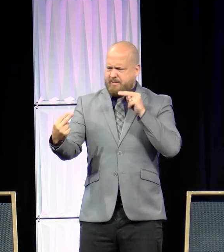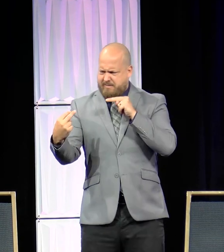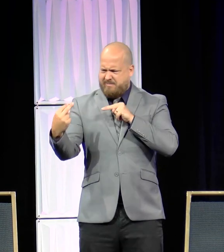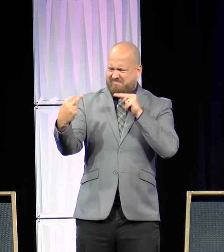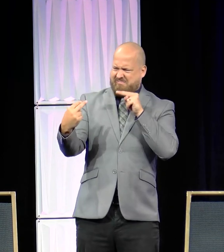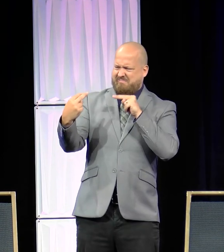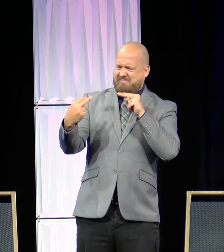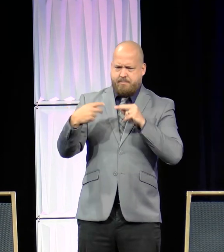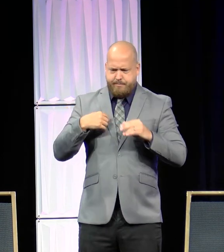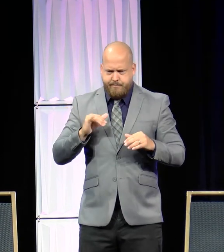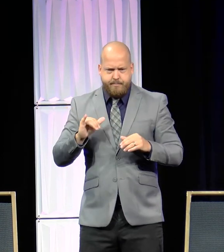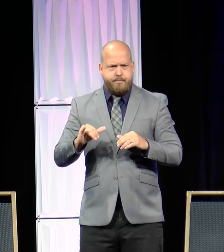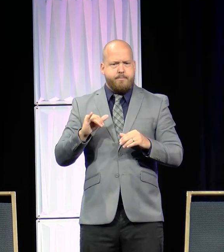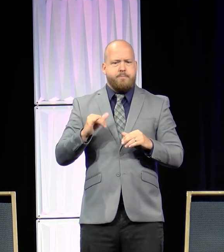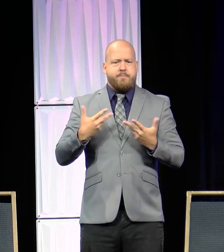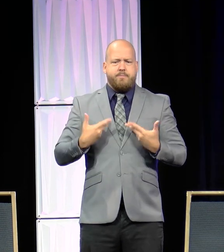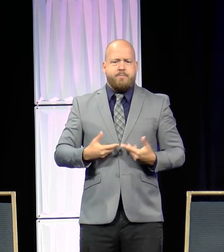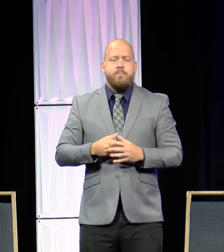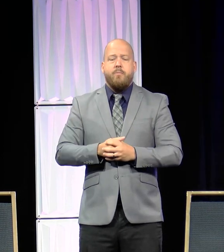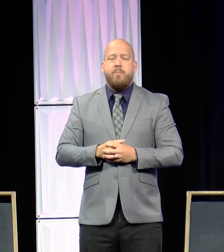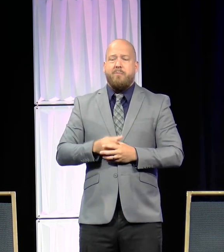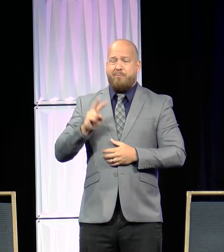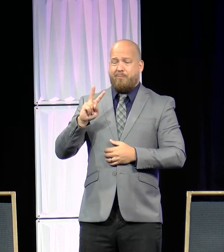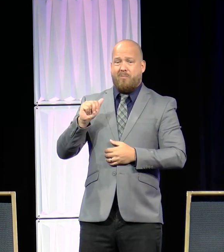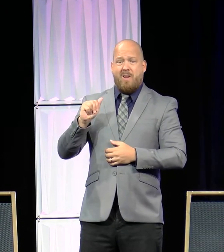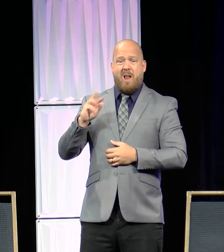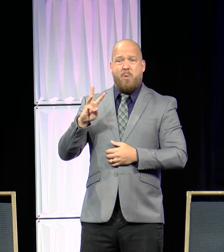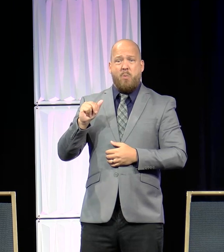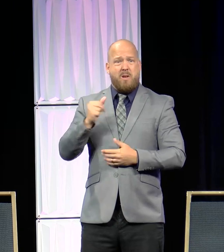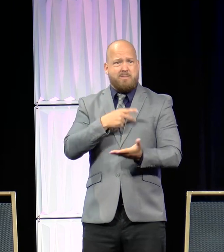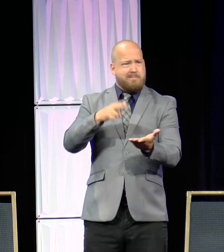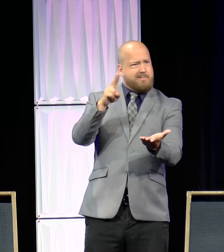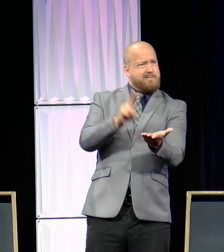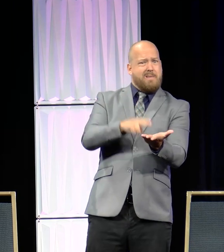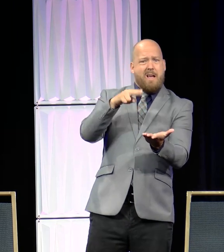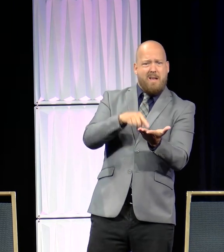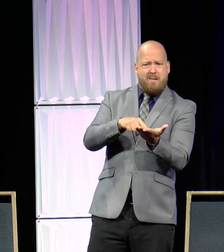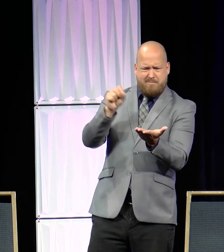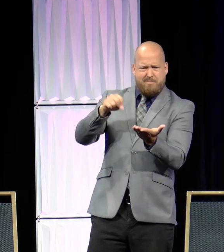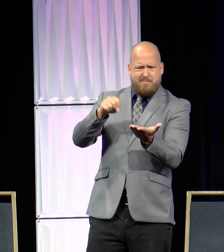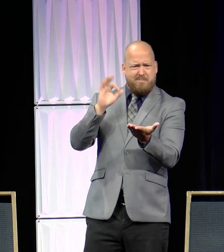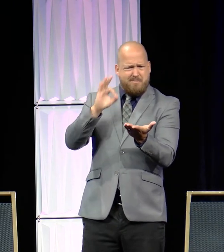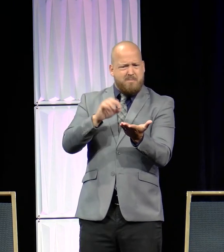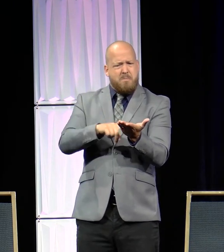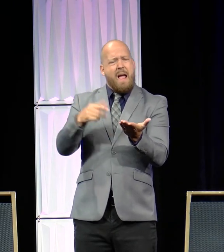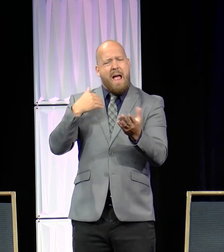Violence Against Women's Act, there was provision set aside to do prevention work.